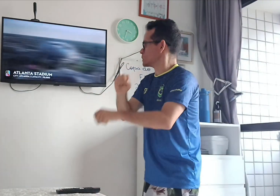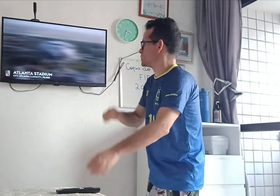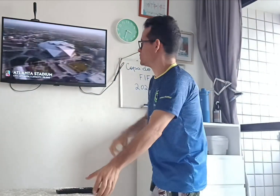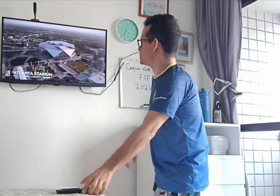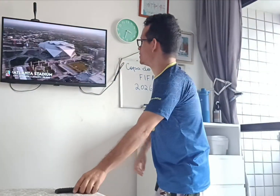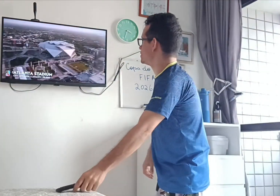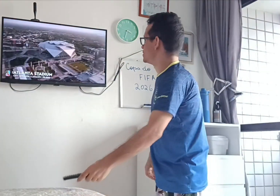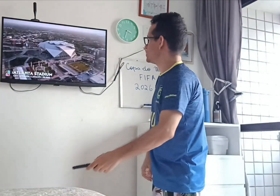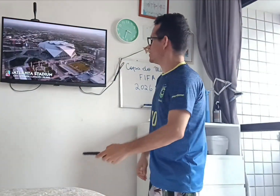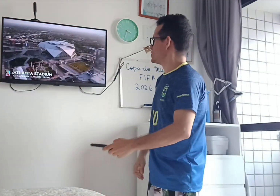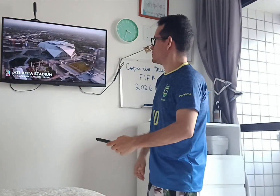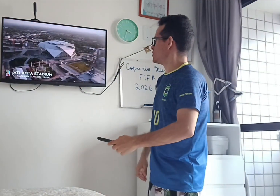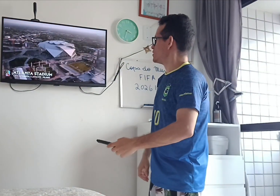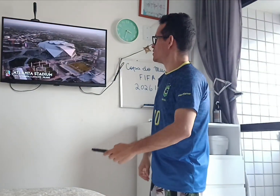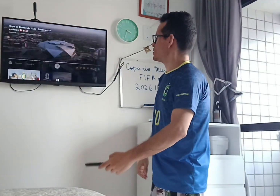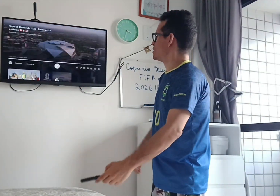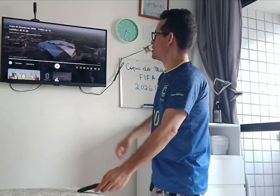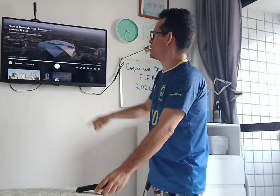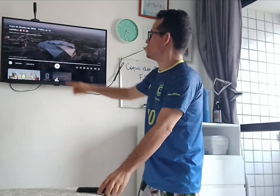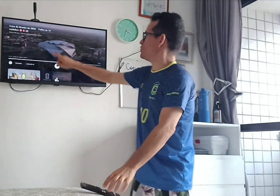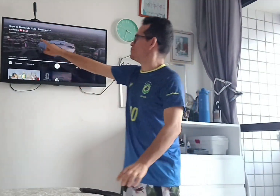futuristic arena with a retractable